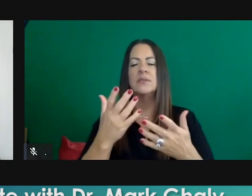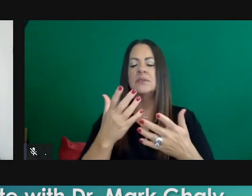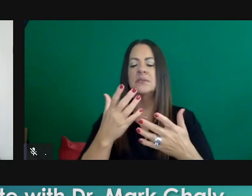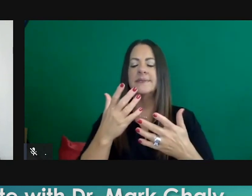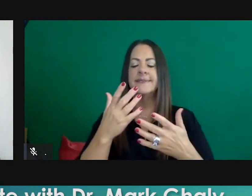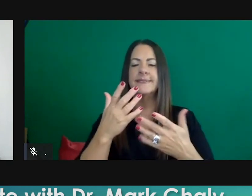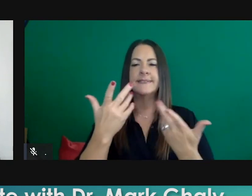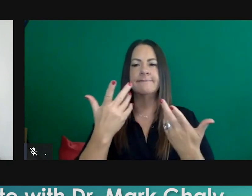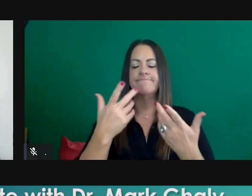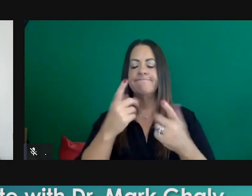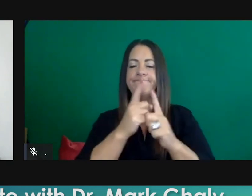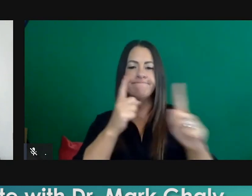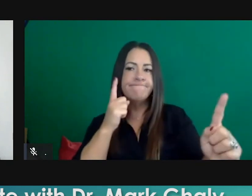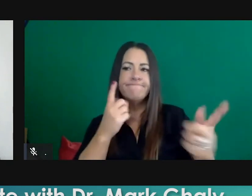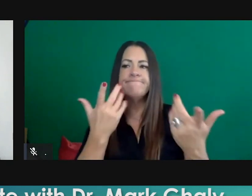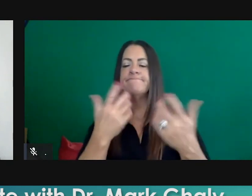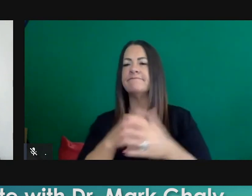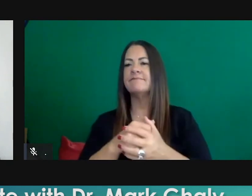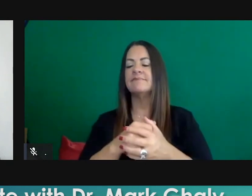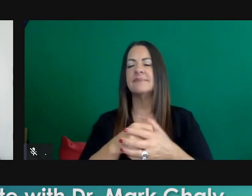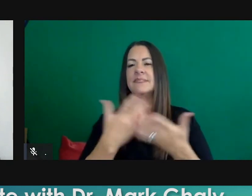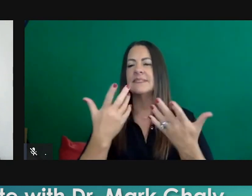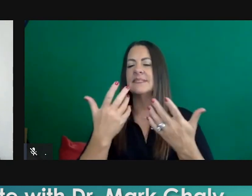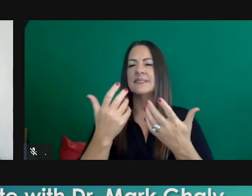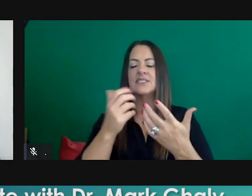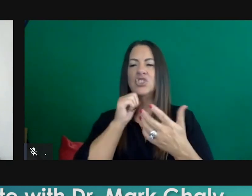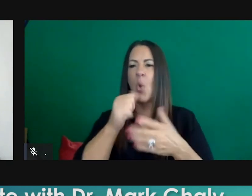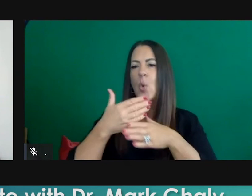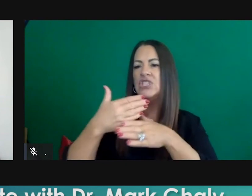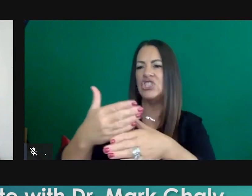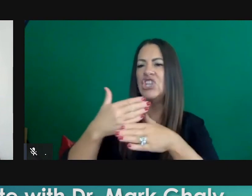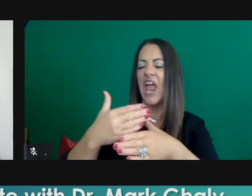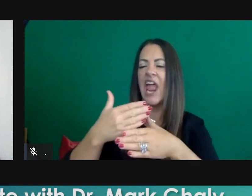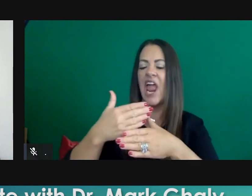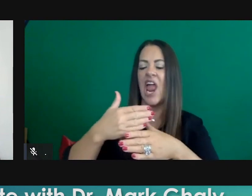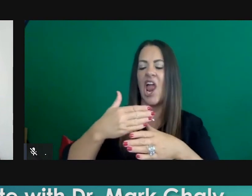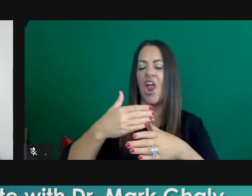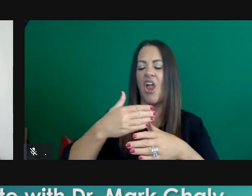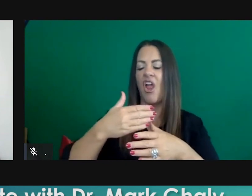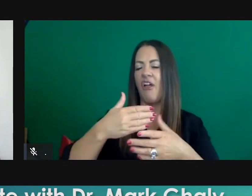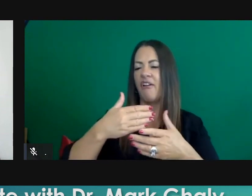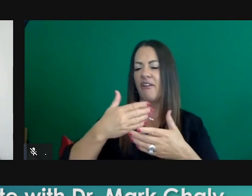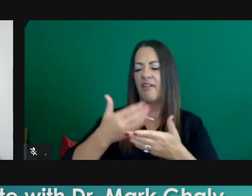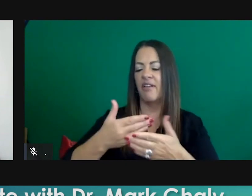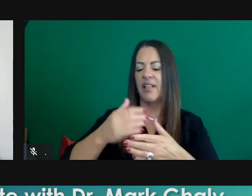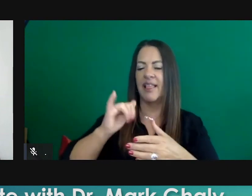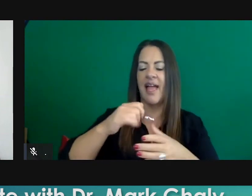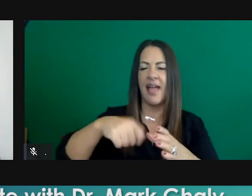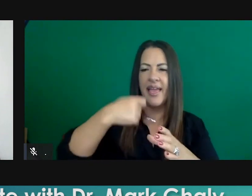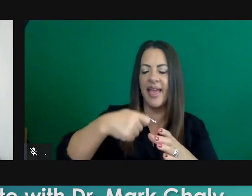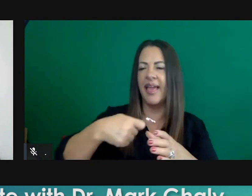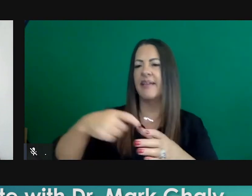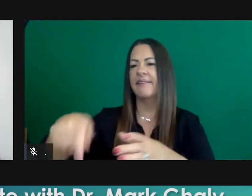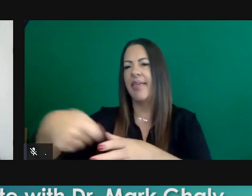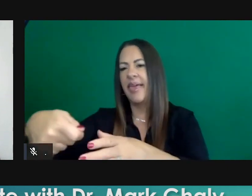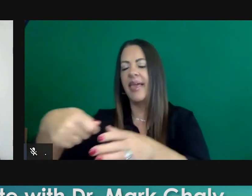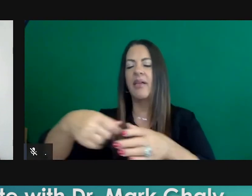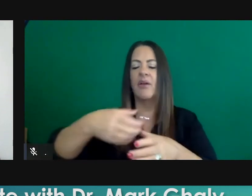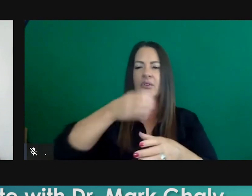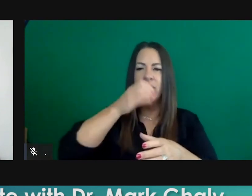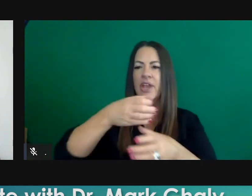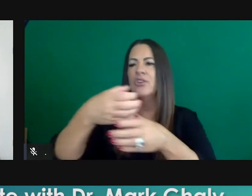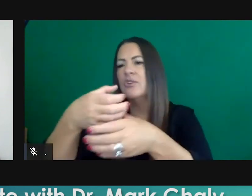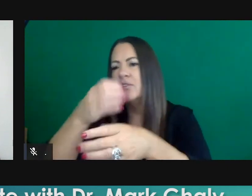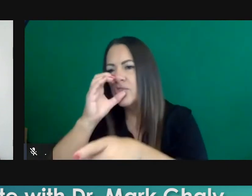the physically distanced 6 feet apart, not sharing different items, and wearing your face covering as much as possible. All of